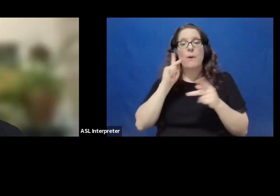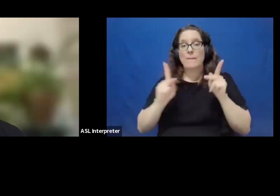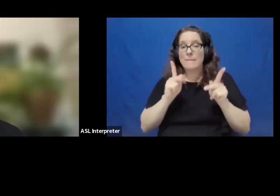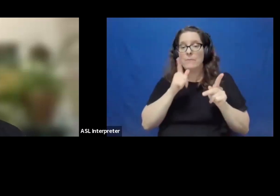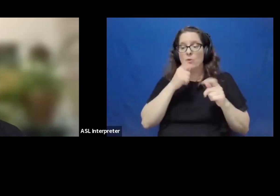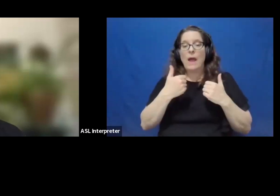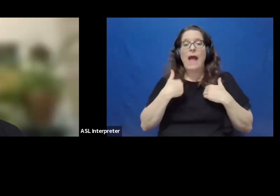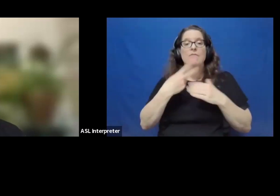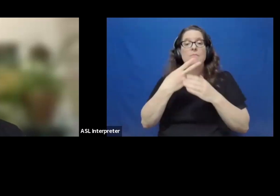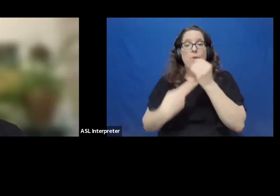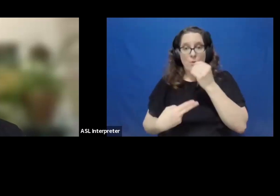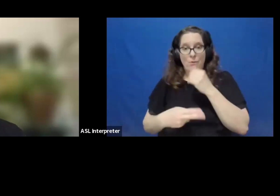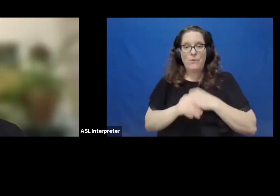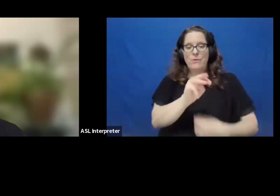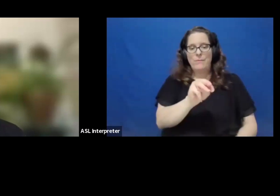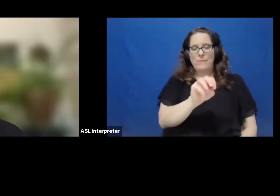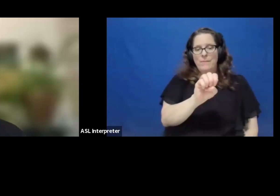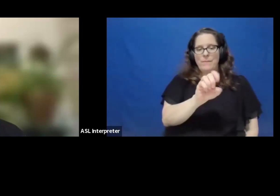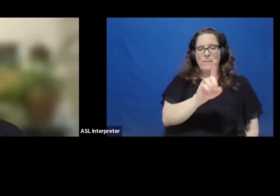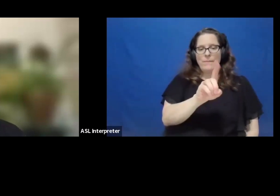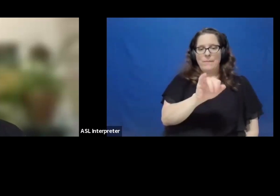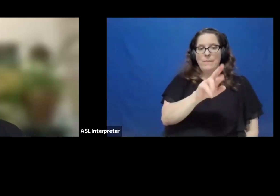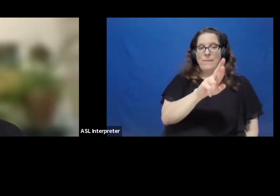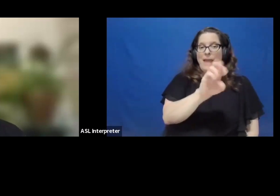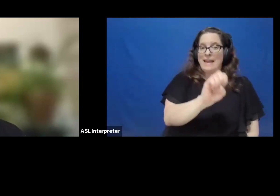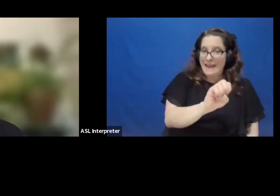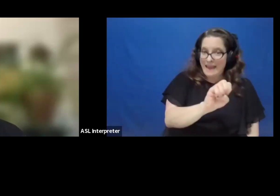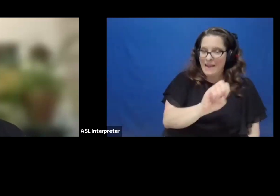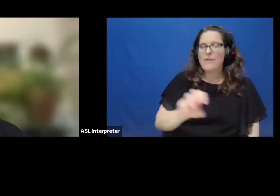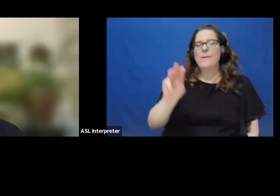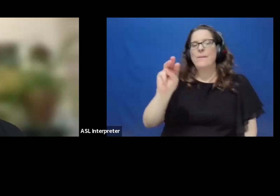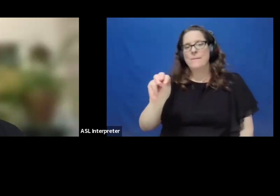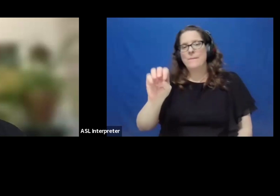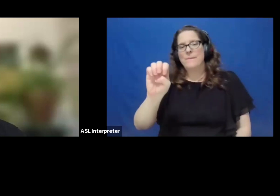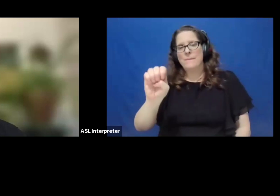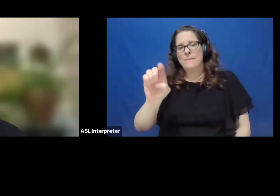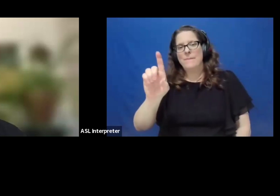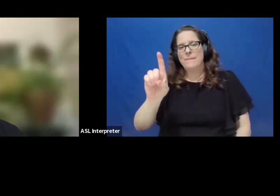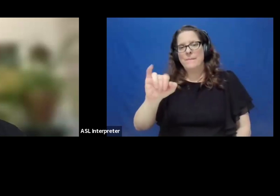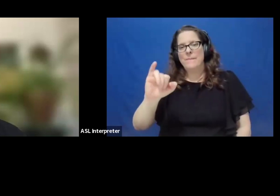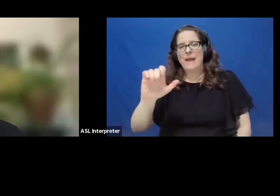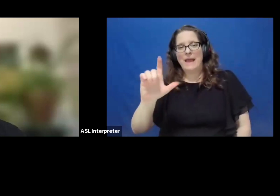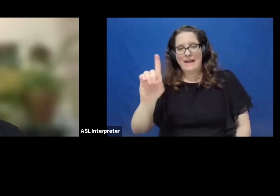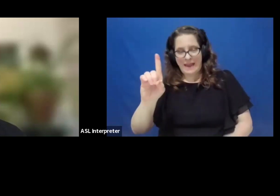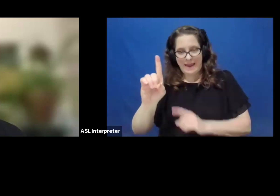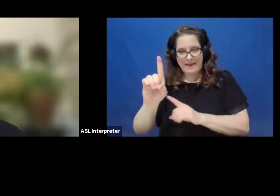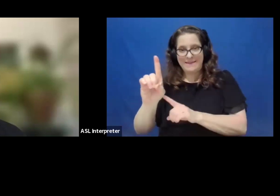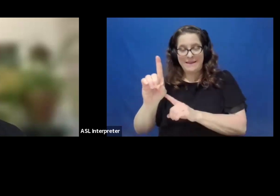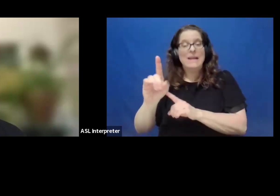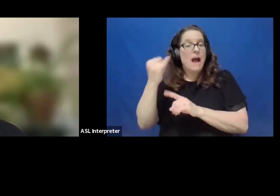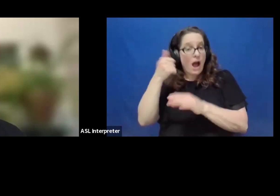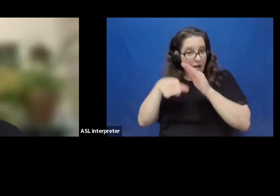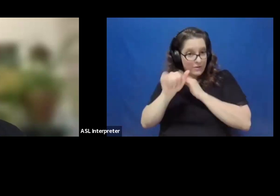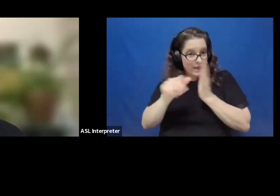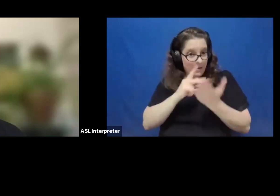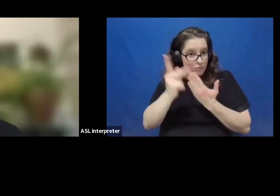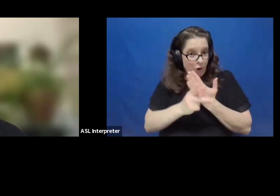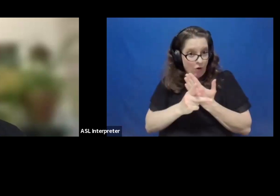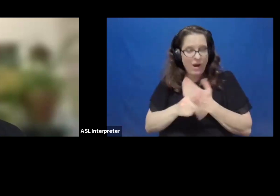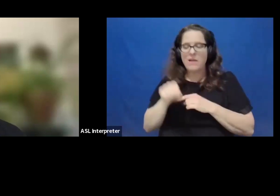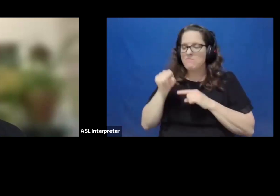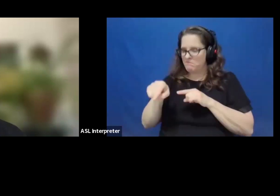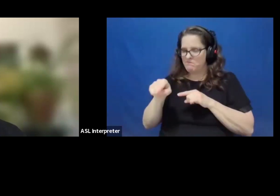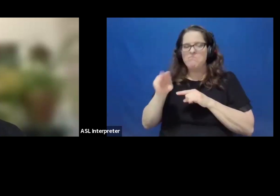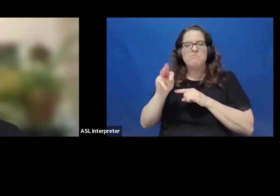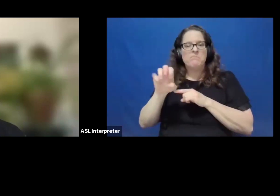Medicaid. The Medicaid can continue if the person remains eligible, so they can have